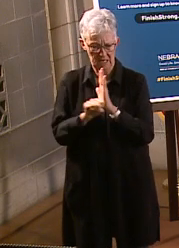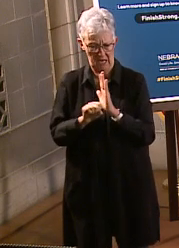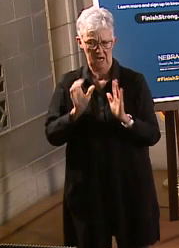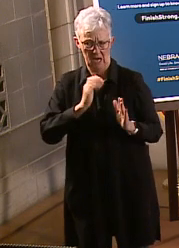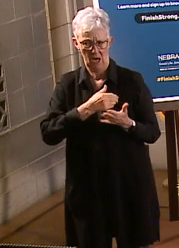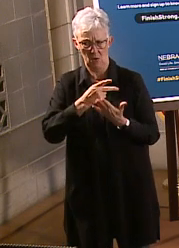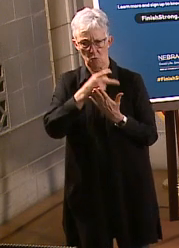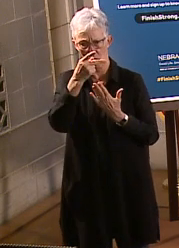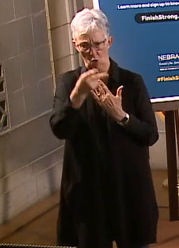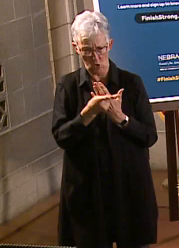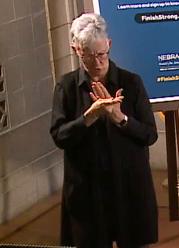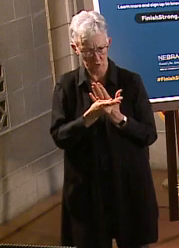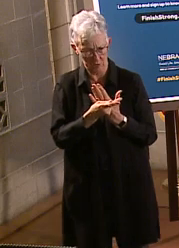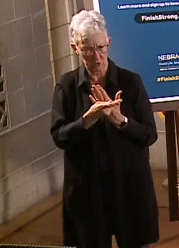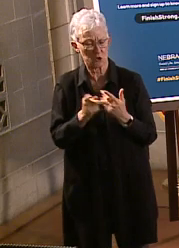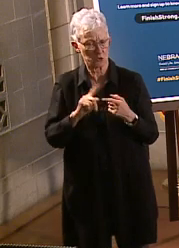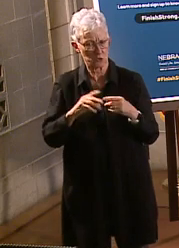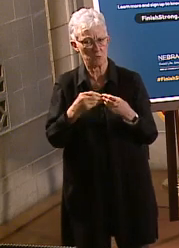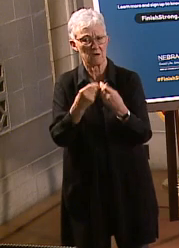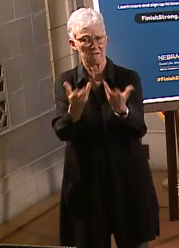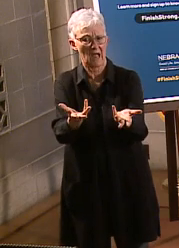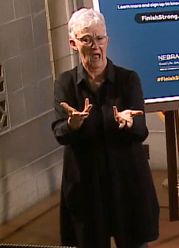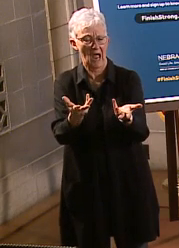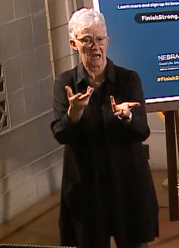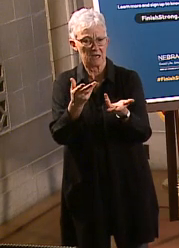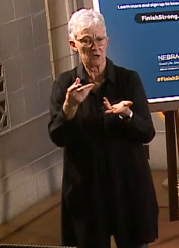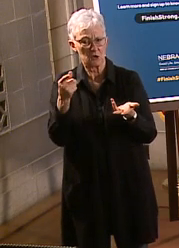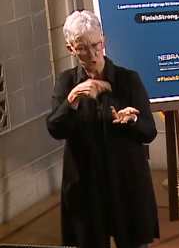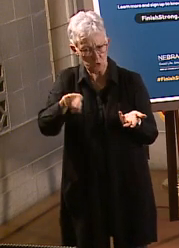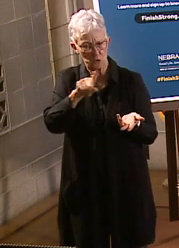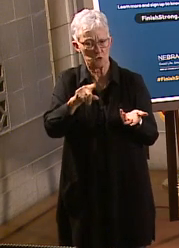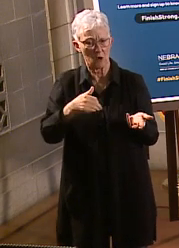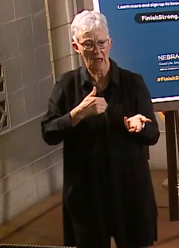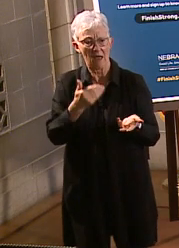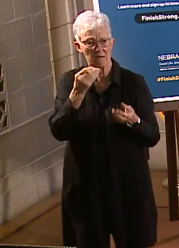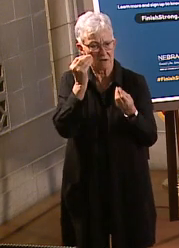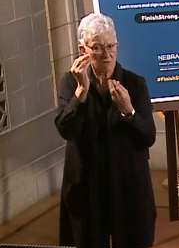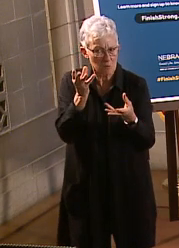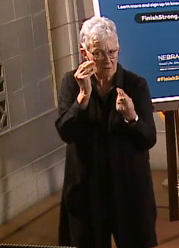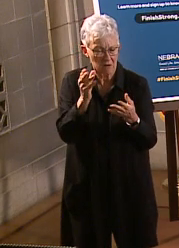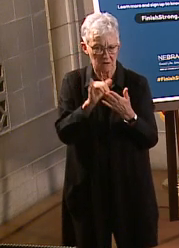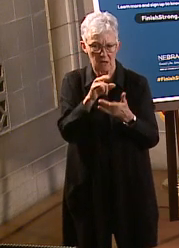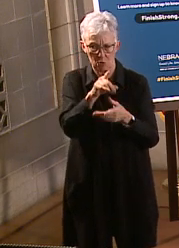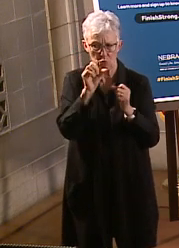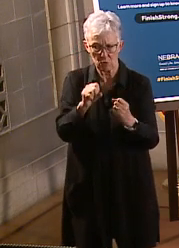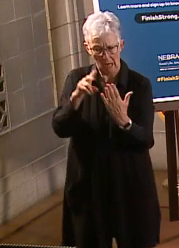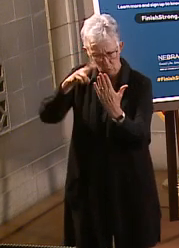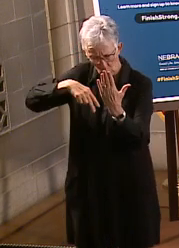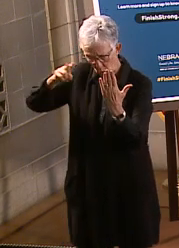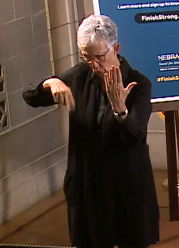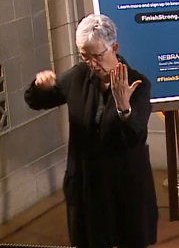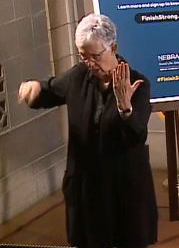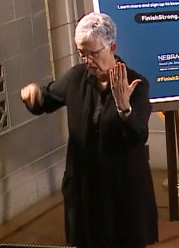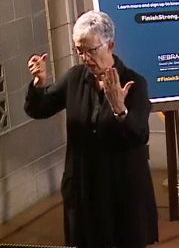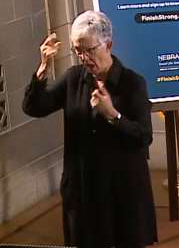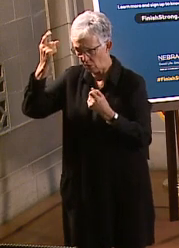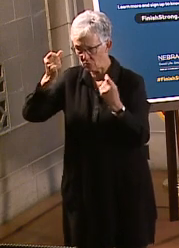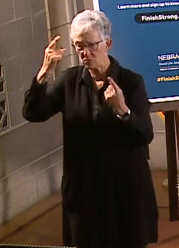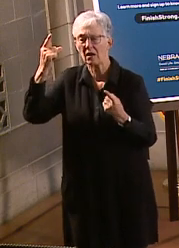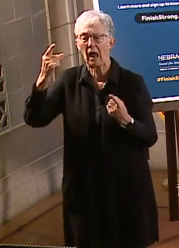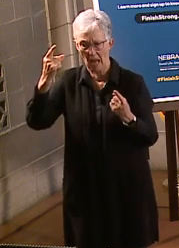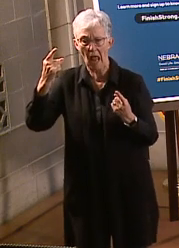to provide access to credible information so that you may be fully informed and comfortable with getting the